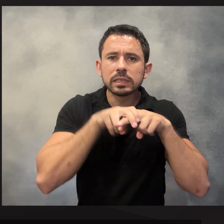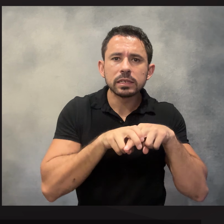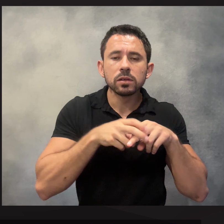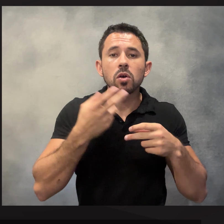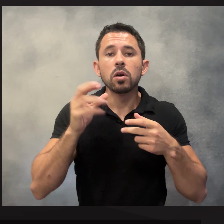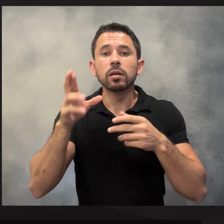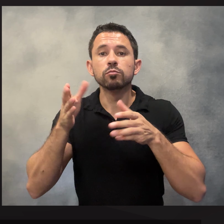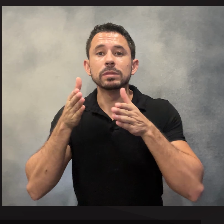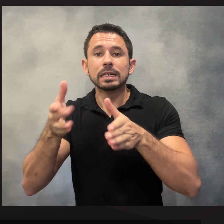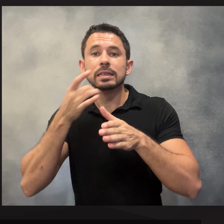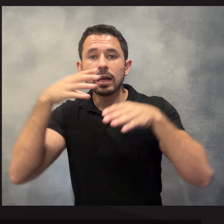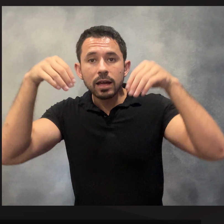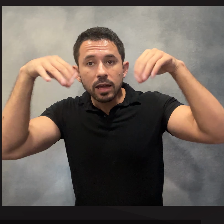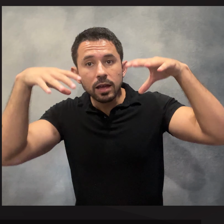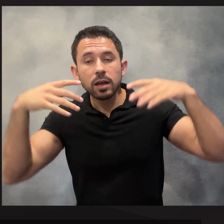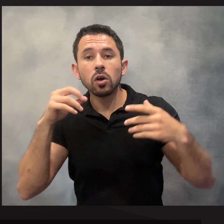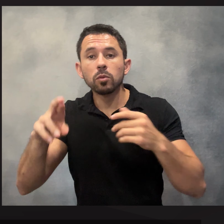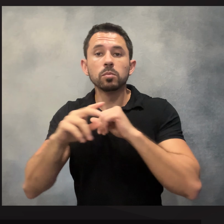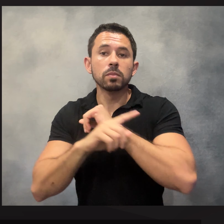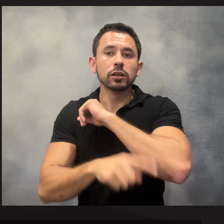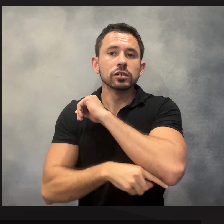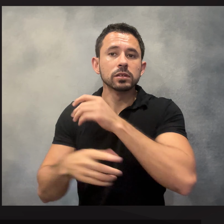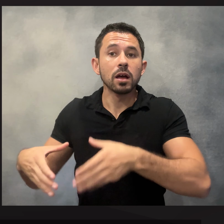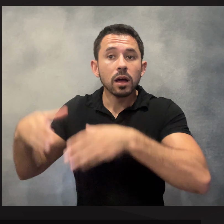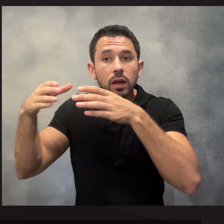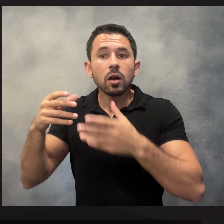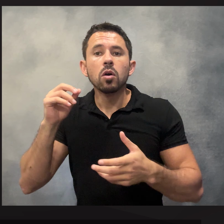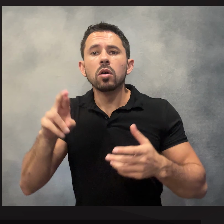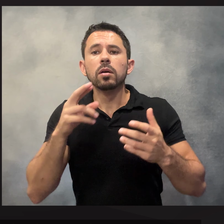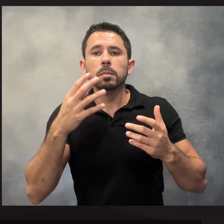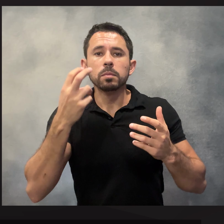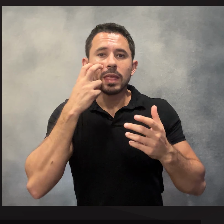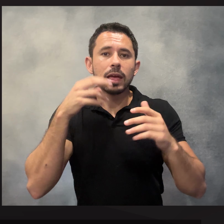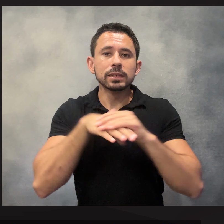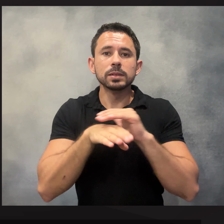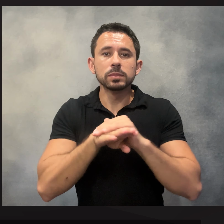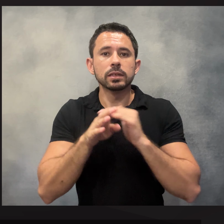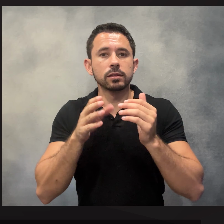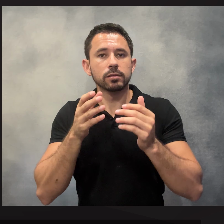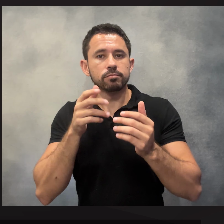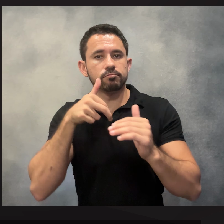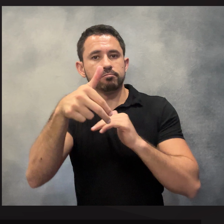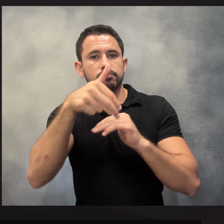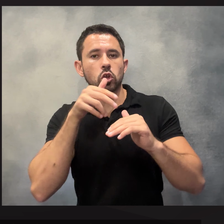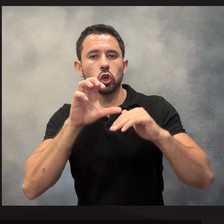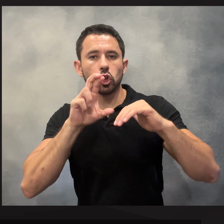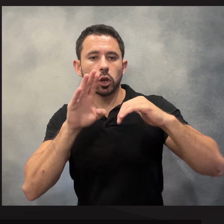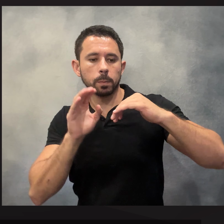cans, blind accessible curve cuts that have tactile pavement,